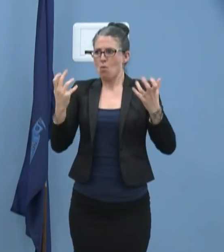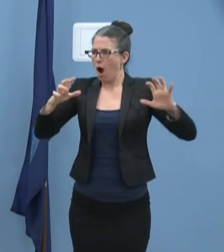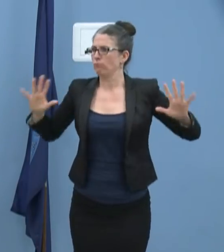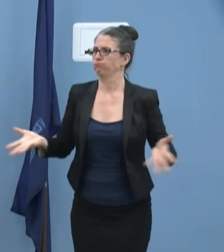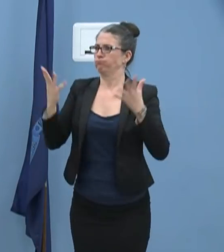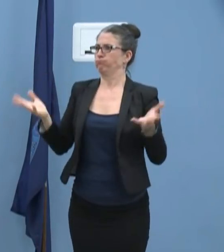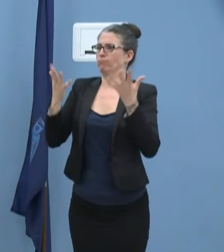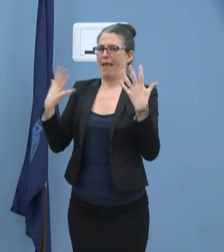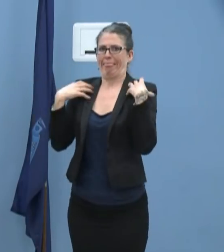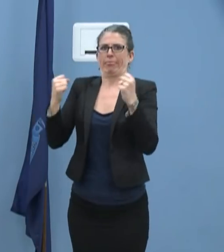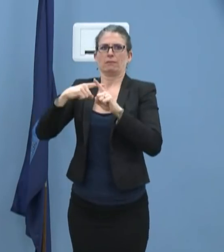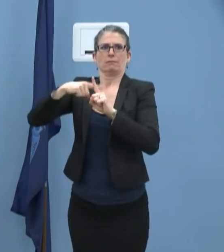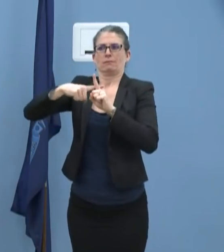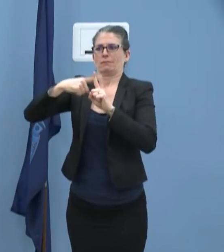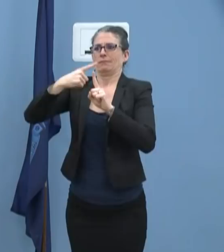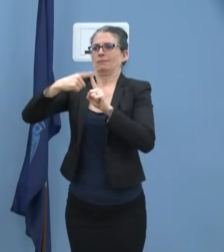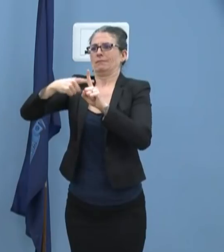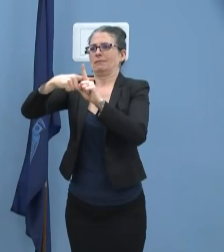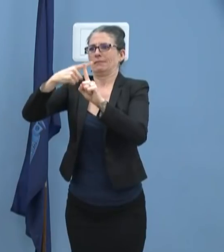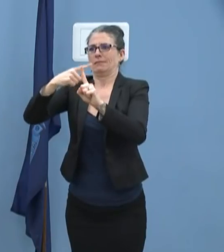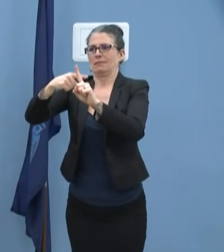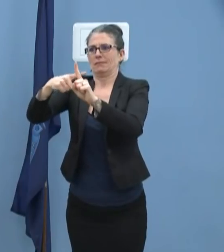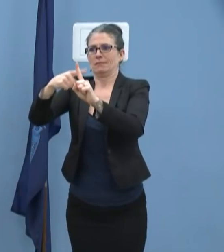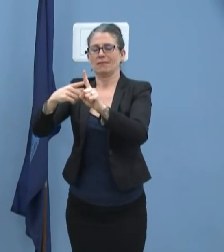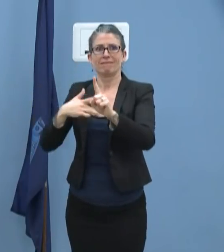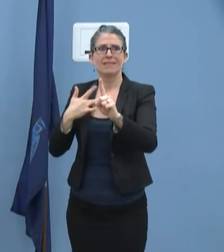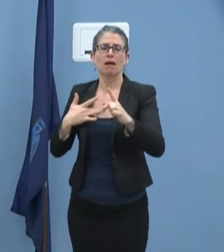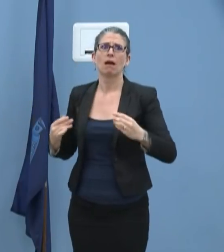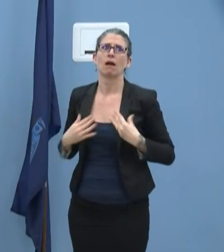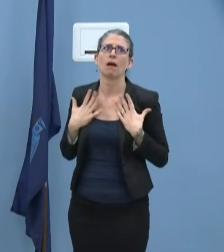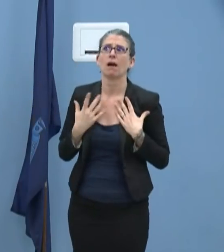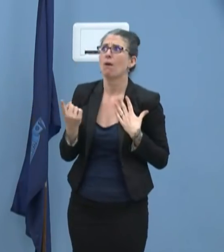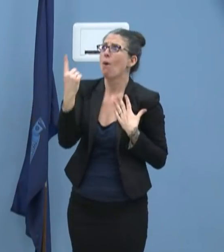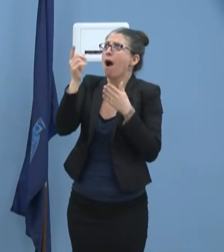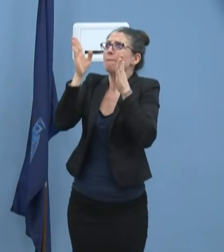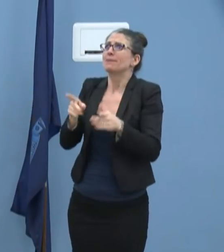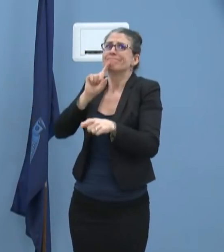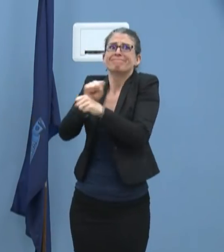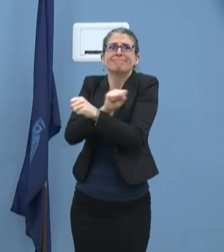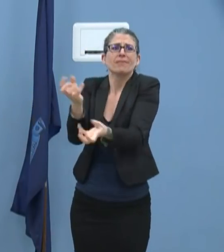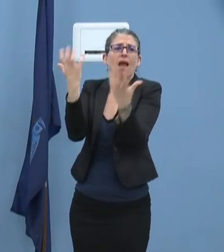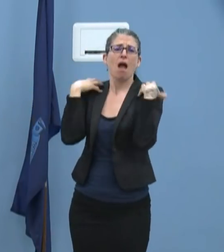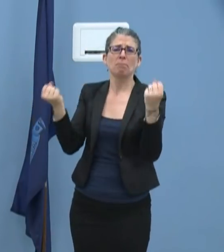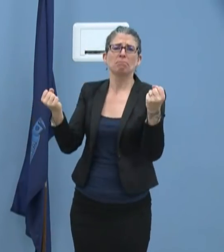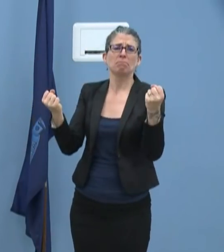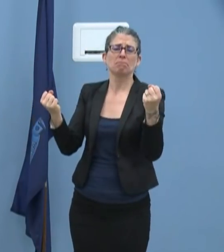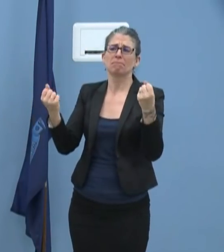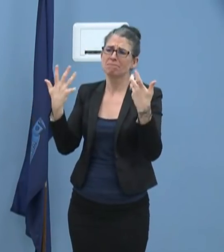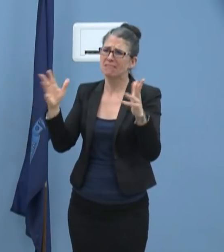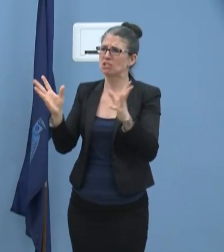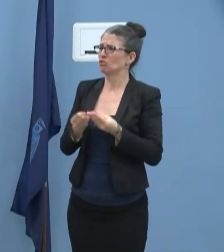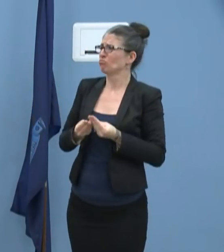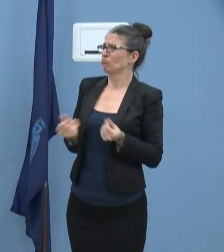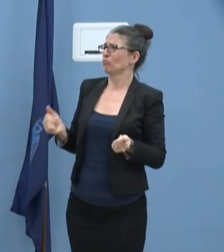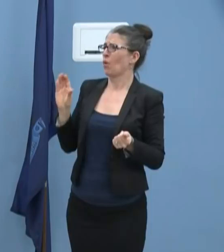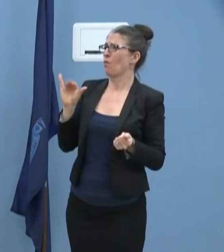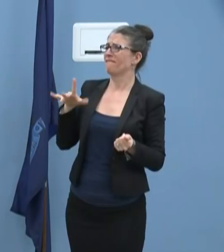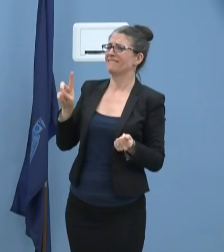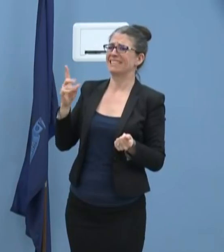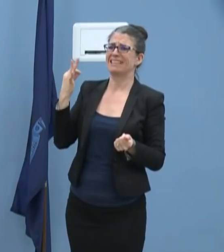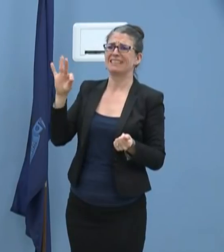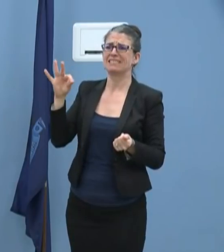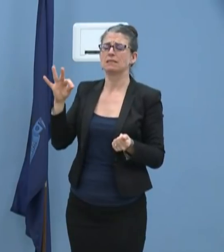especially as it was something we discussed yesterday. That's coupled with the fact that we have four individuals who are in the hospital.